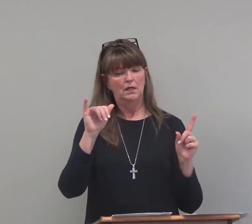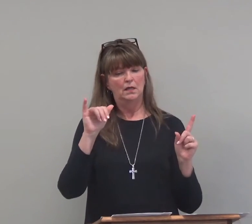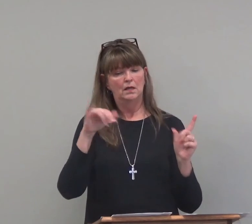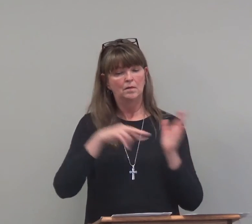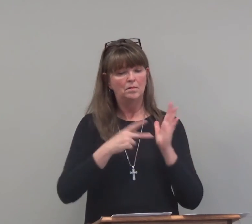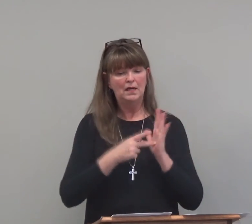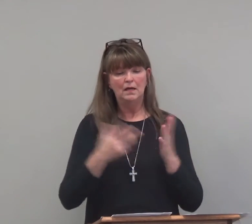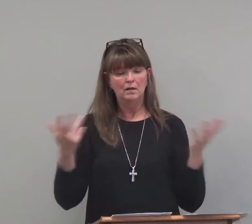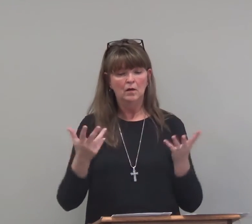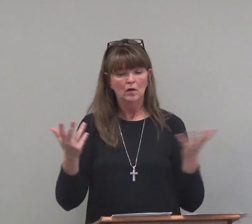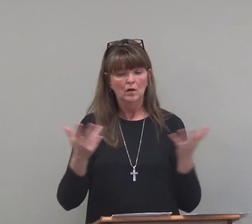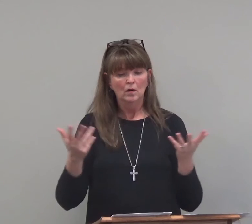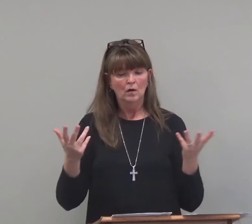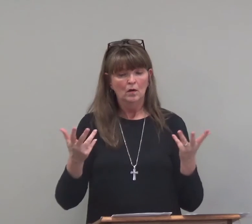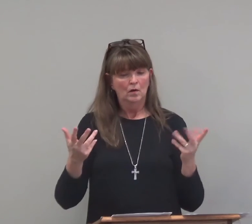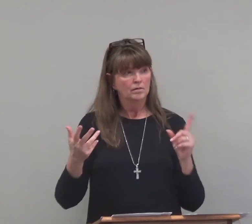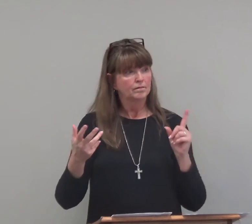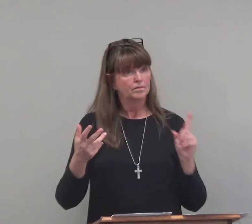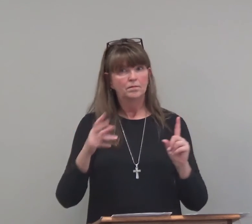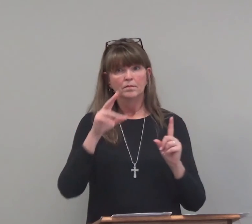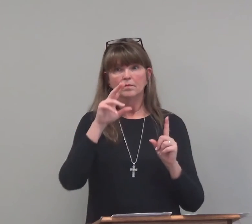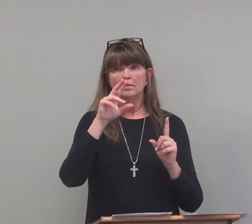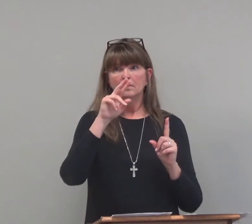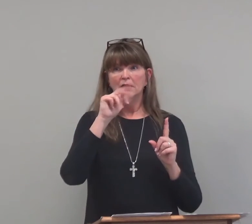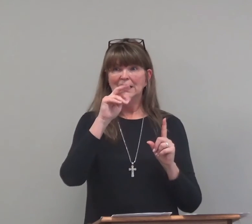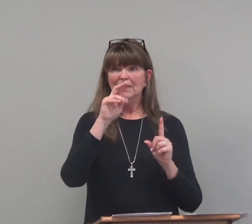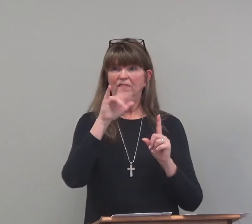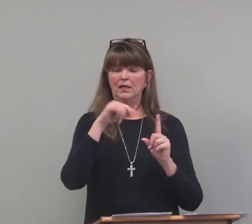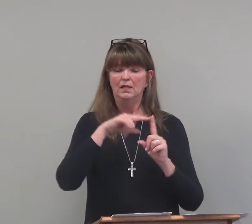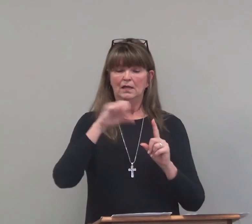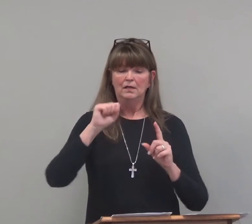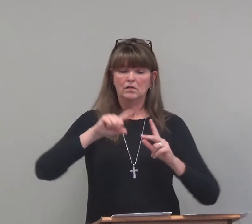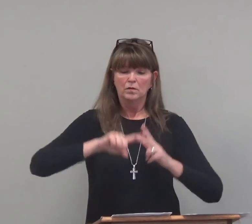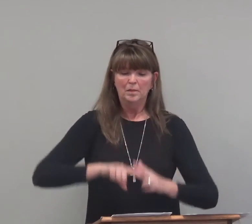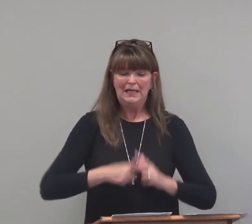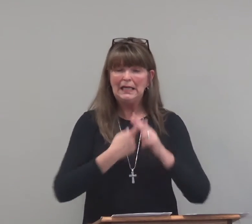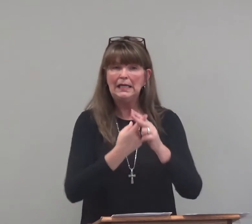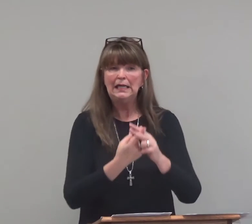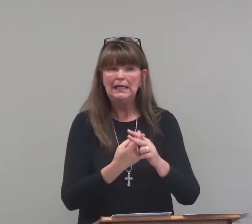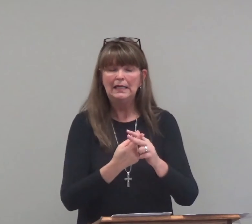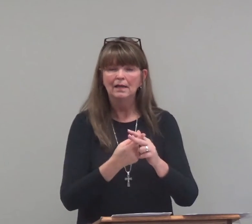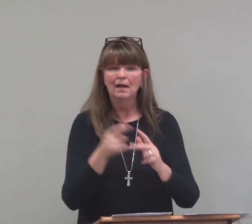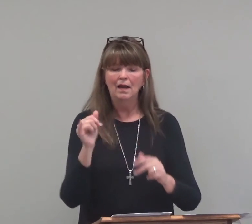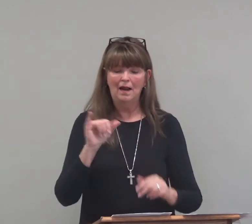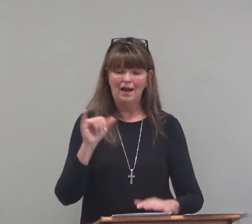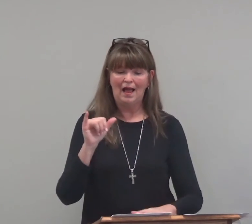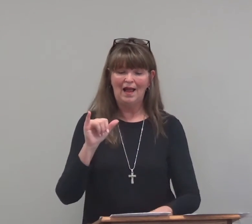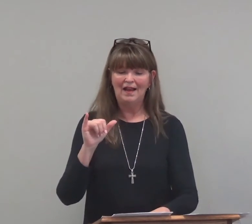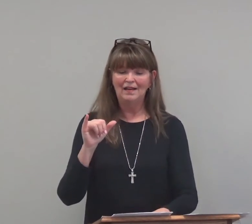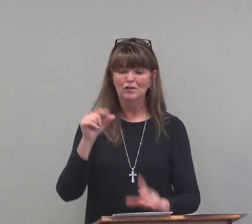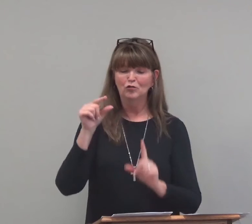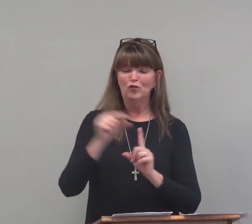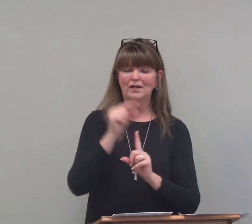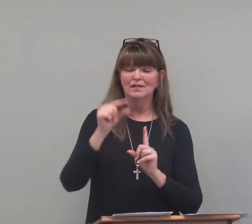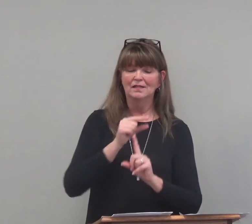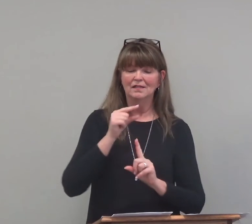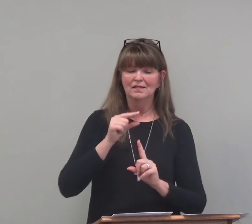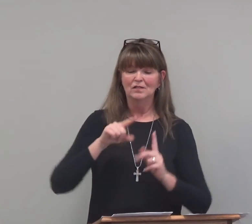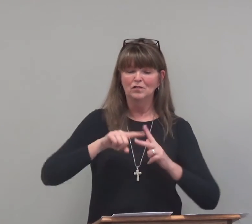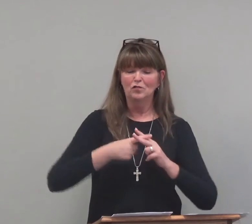And that can be used for nativity, and what it means. The nativity is the beginning, just